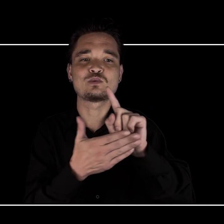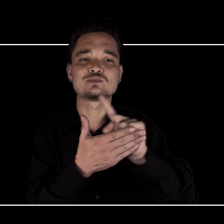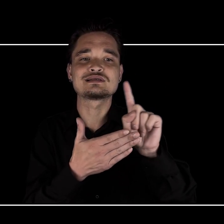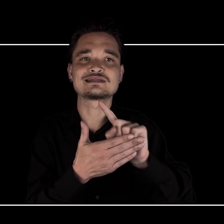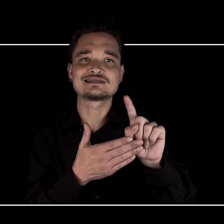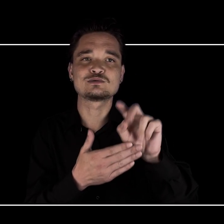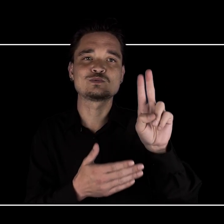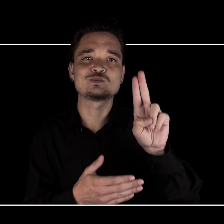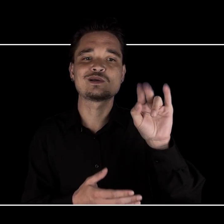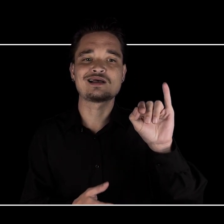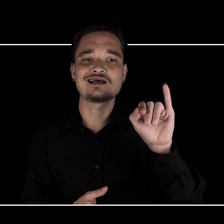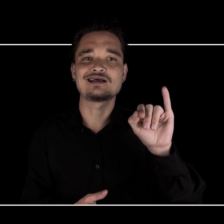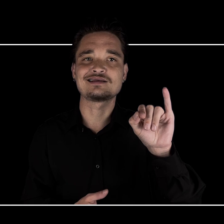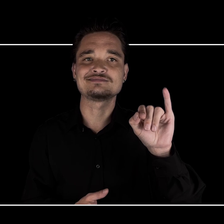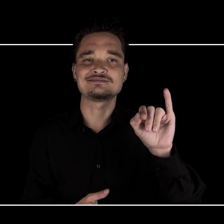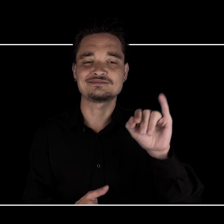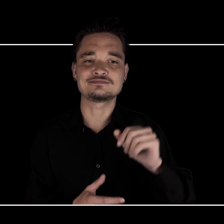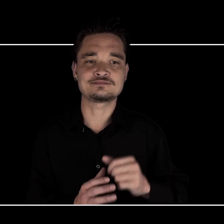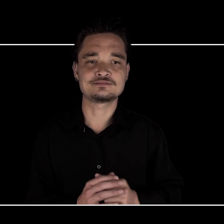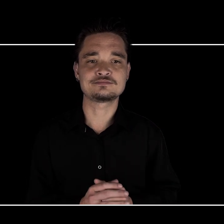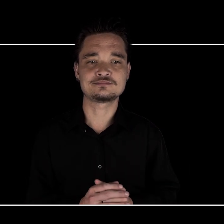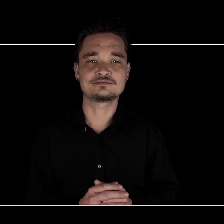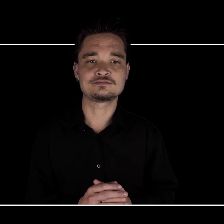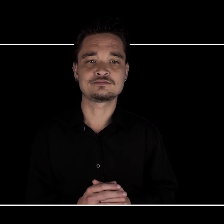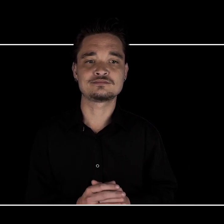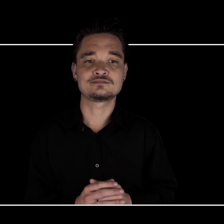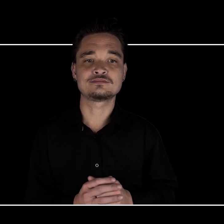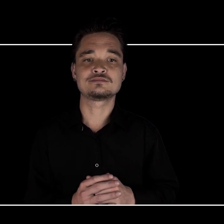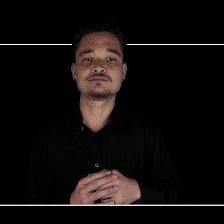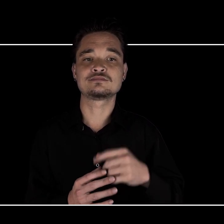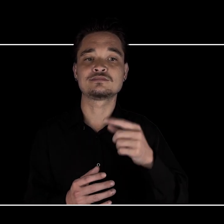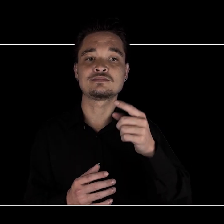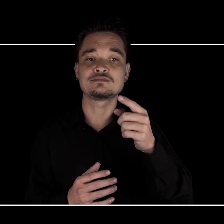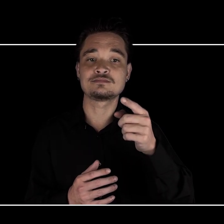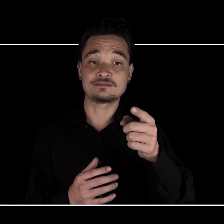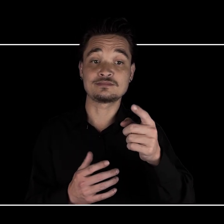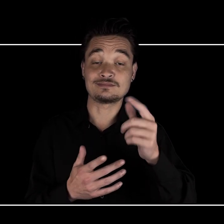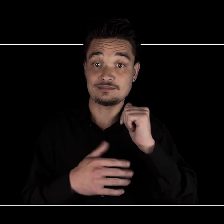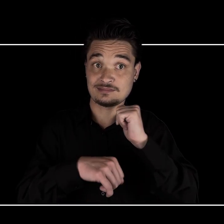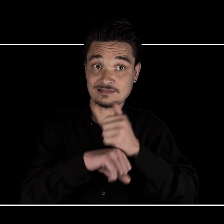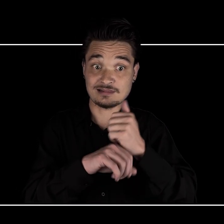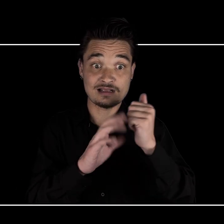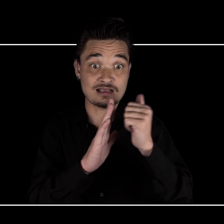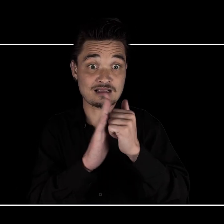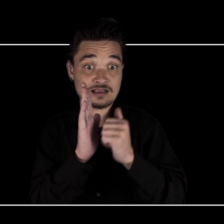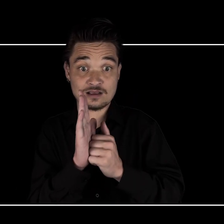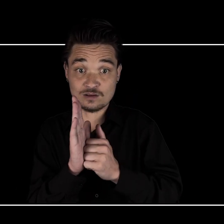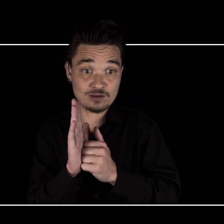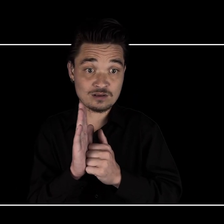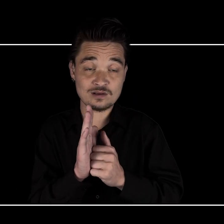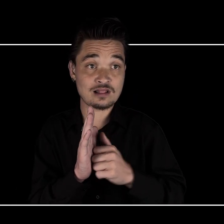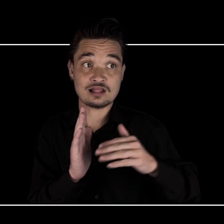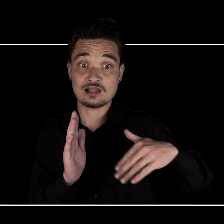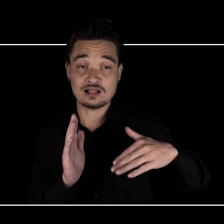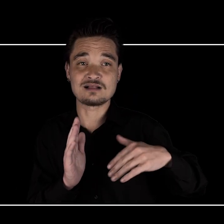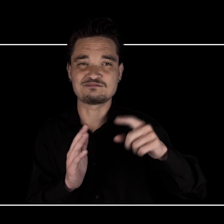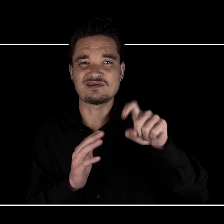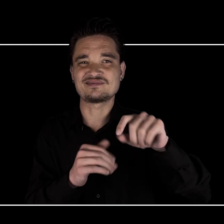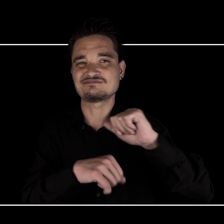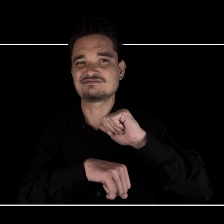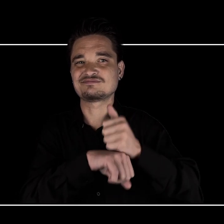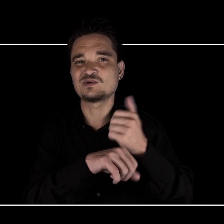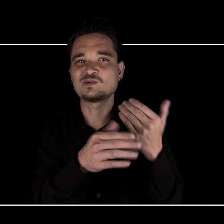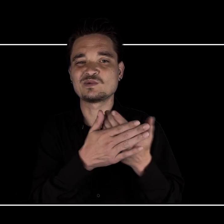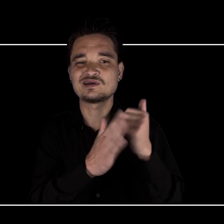Claim, UI. If you have not previously set up a My Vermont account, you will need to create a new